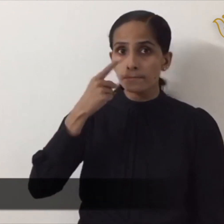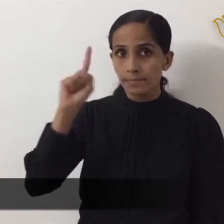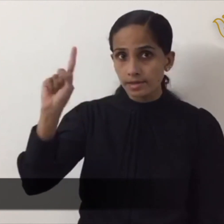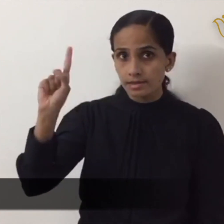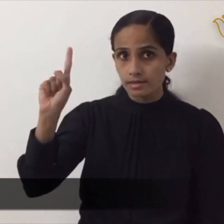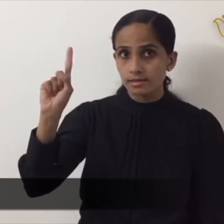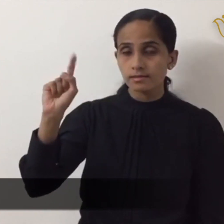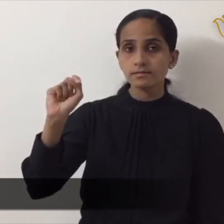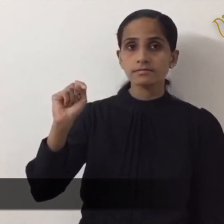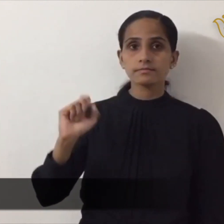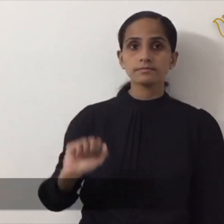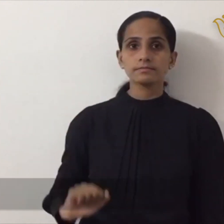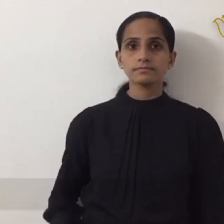Mother.